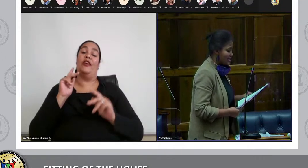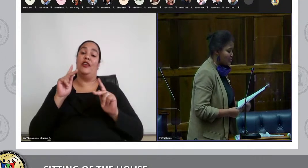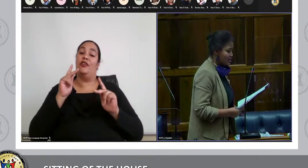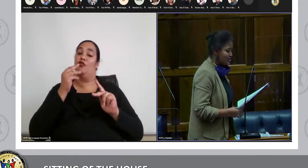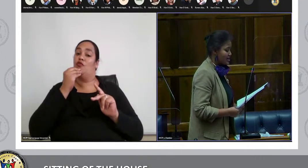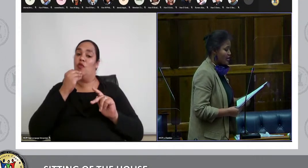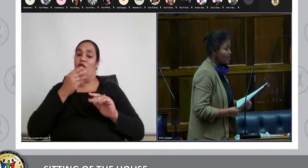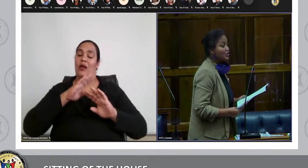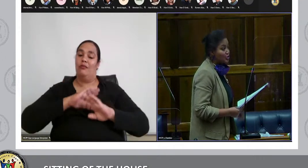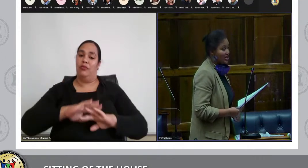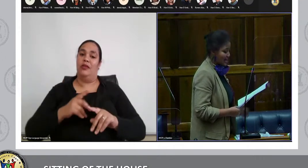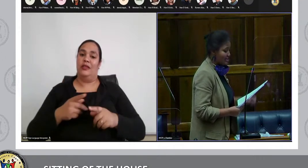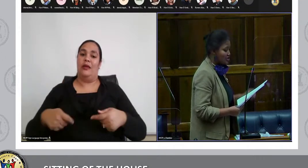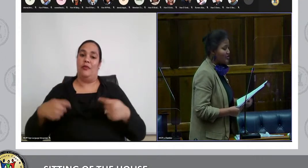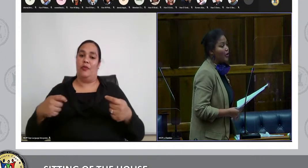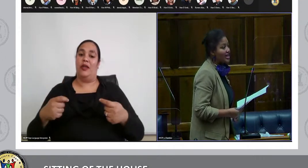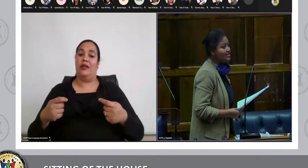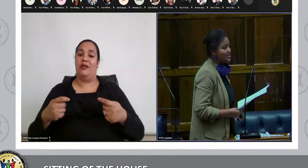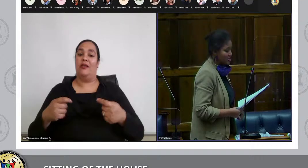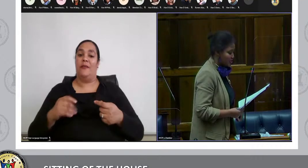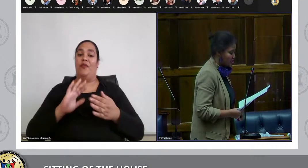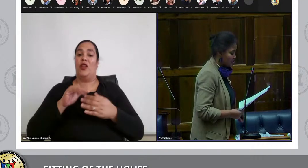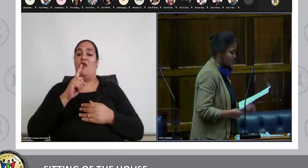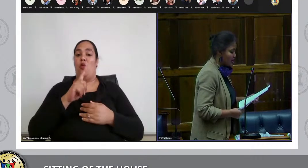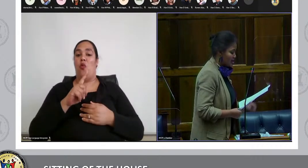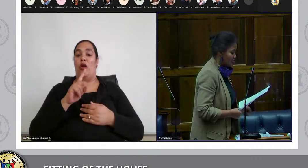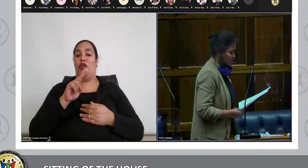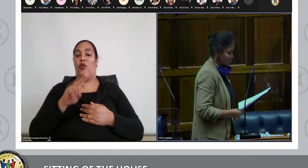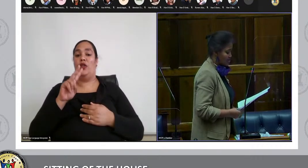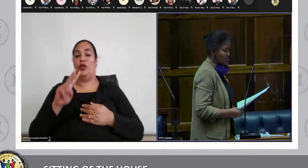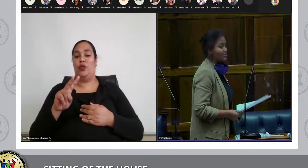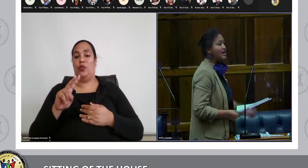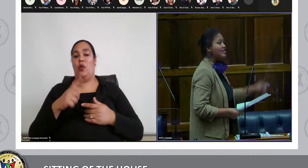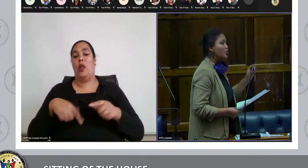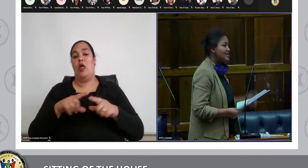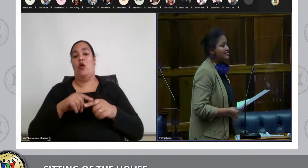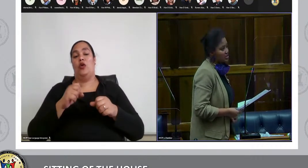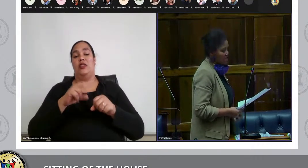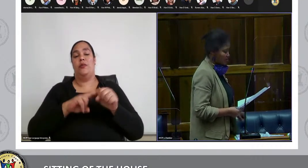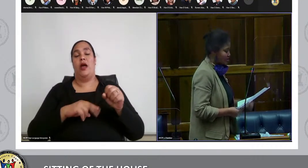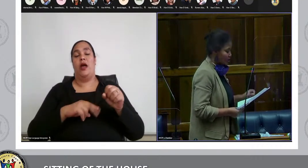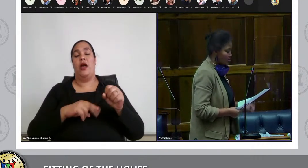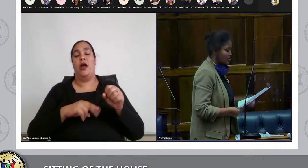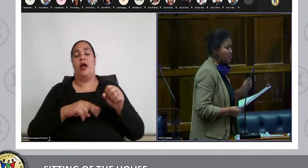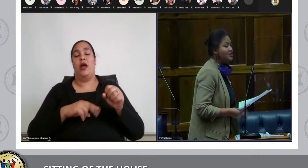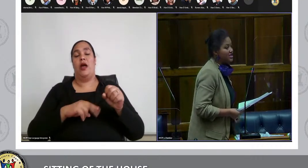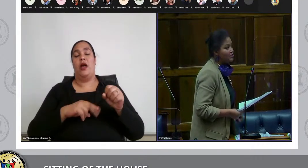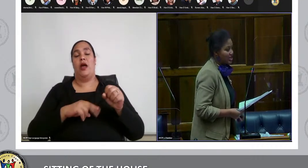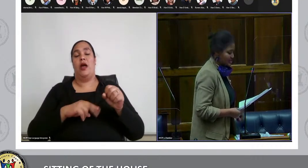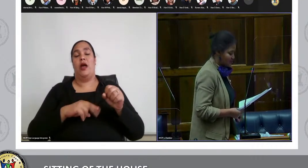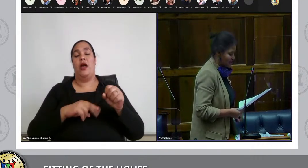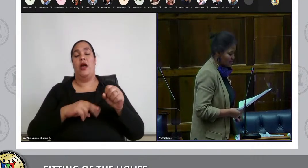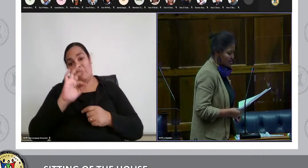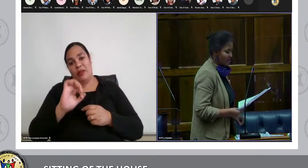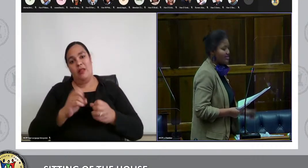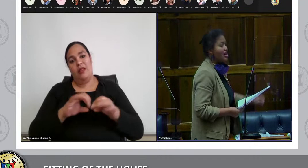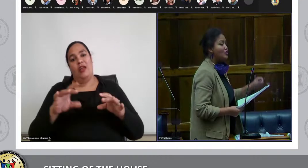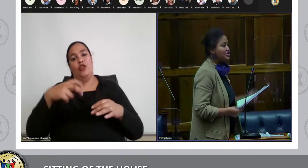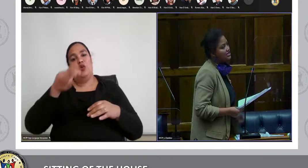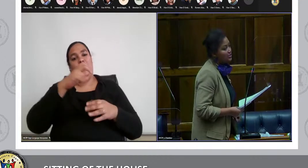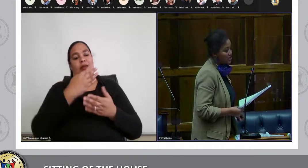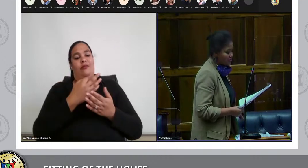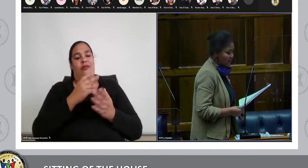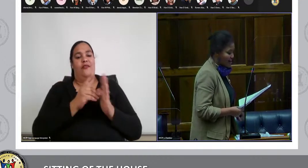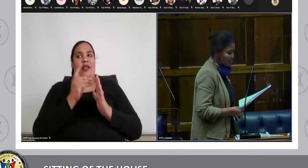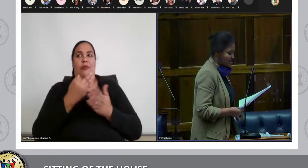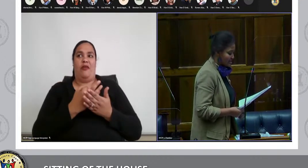relief, and this was spent at over 122 local spaza shops. The Western Cape government launched a Tourism Product Development Fund,